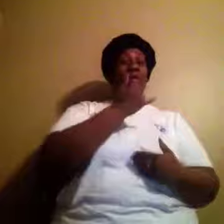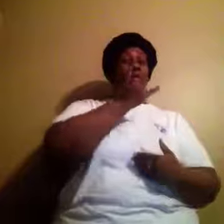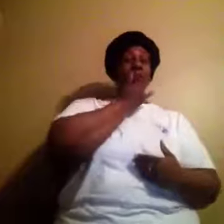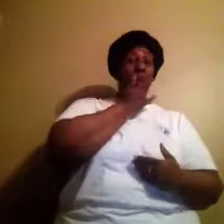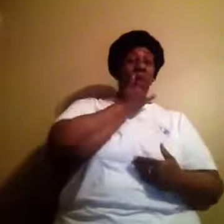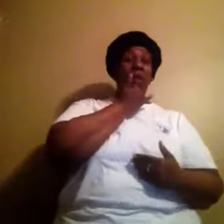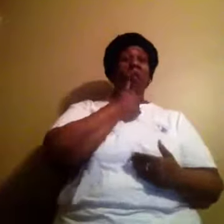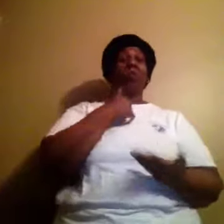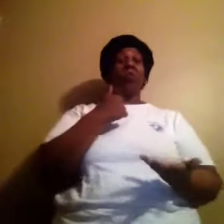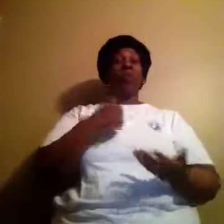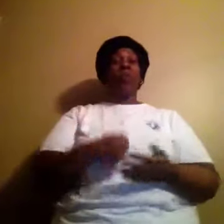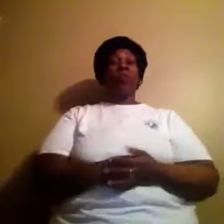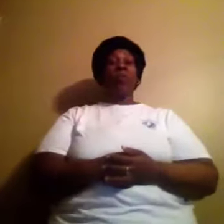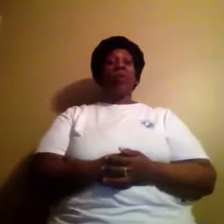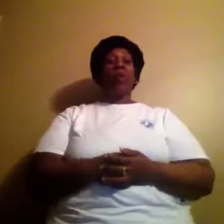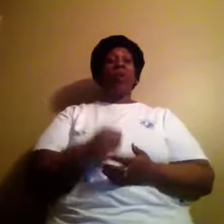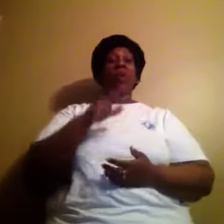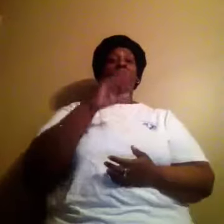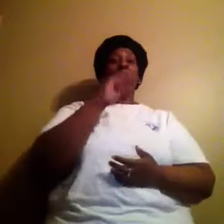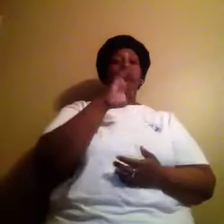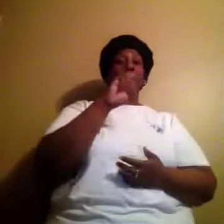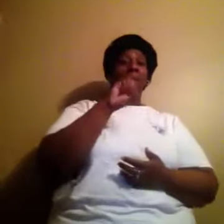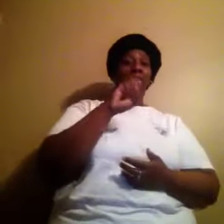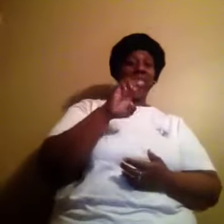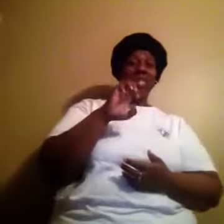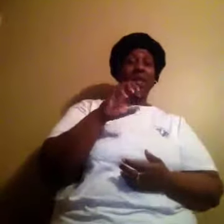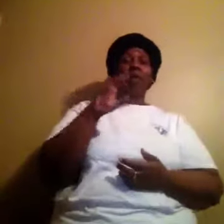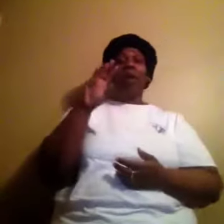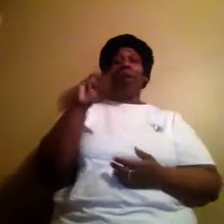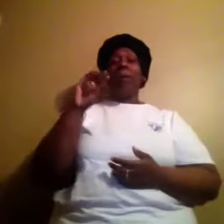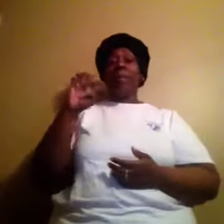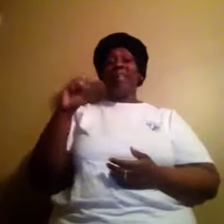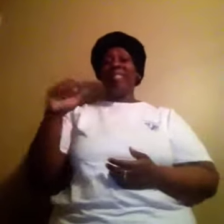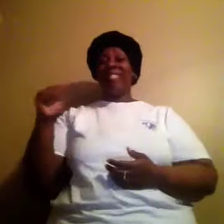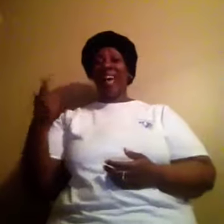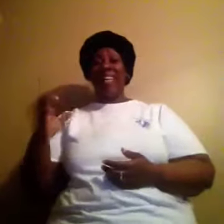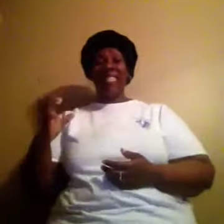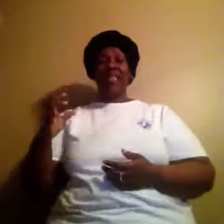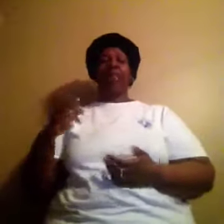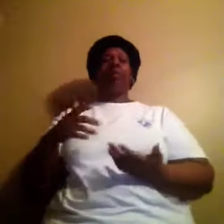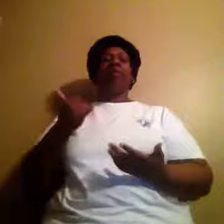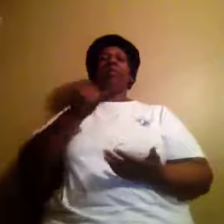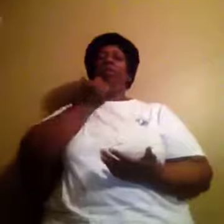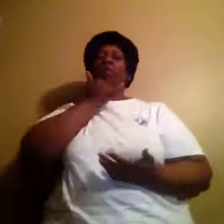message. And both the incorrect pronunciation is due to not